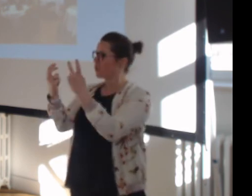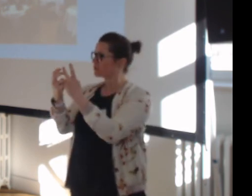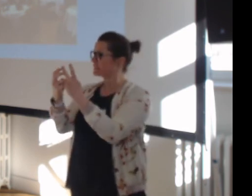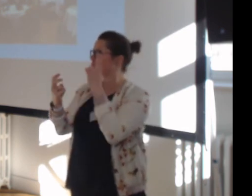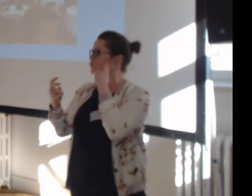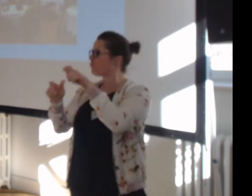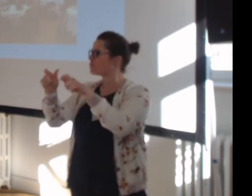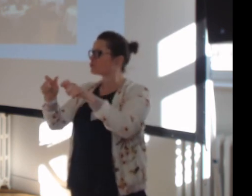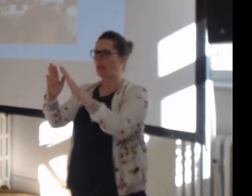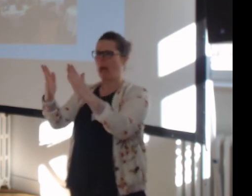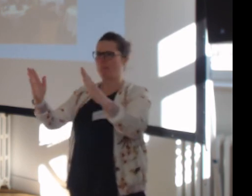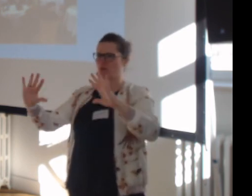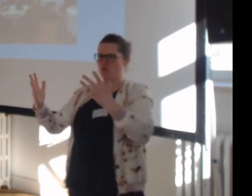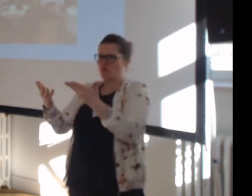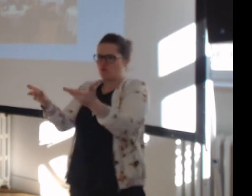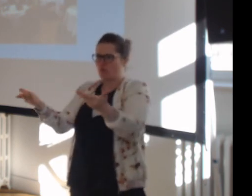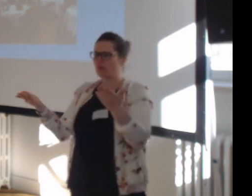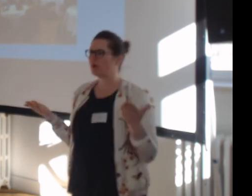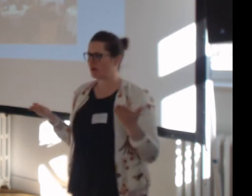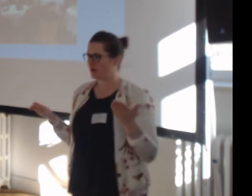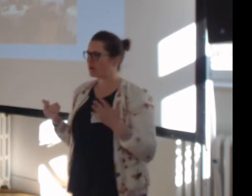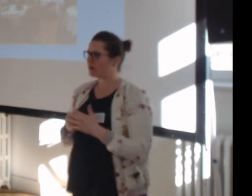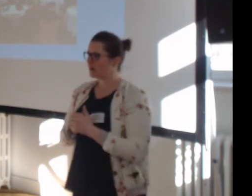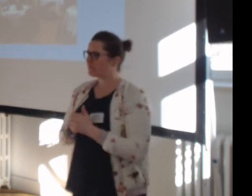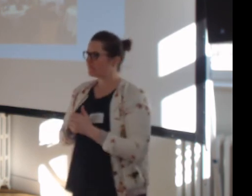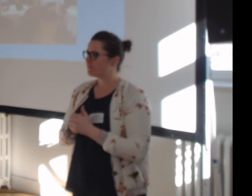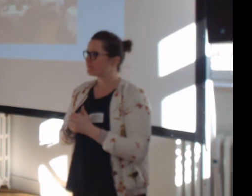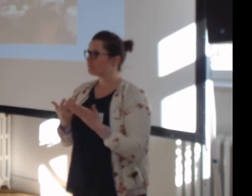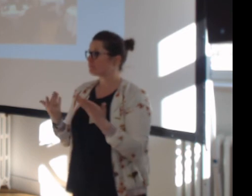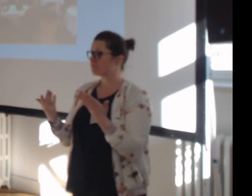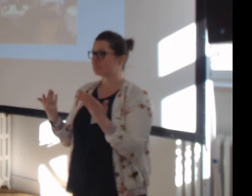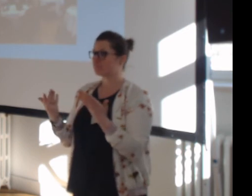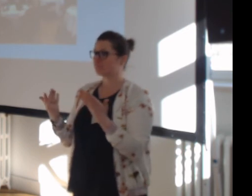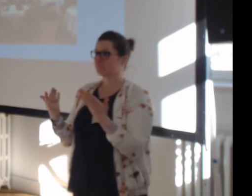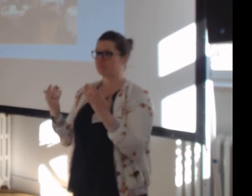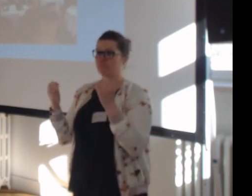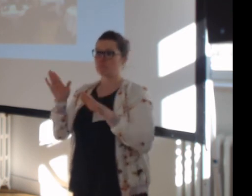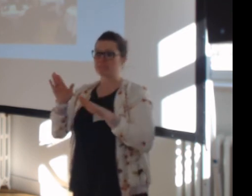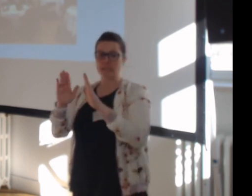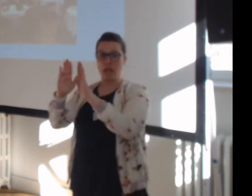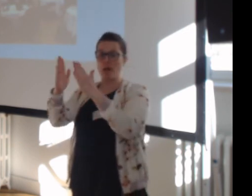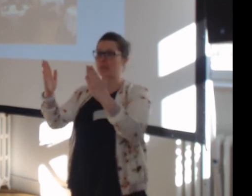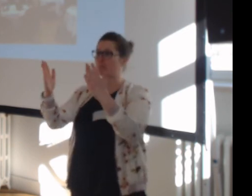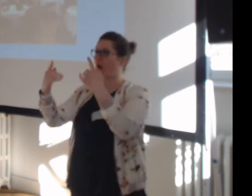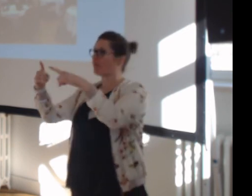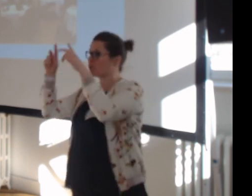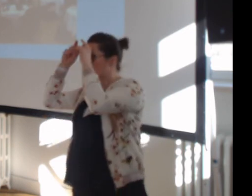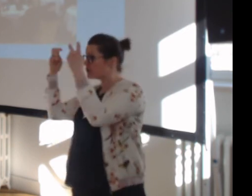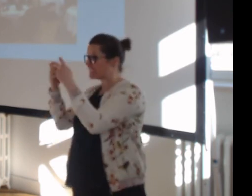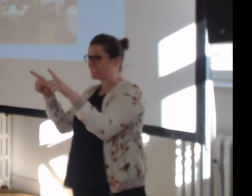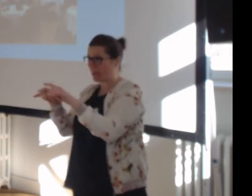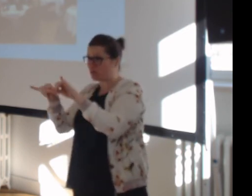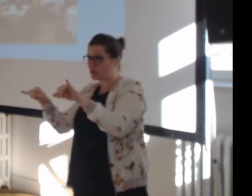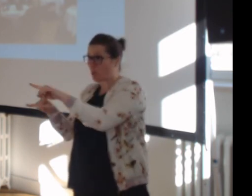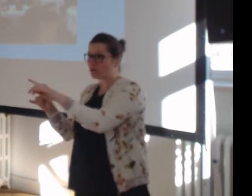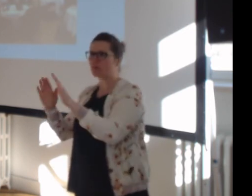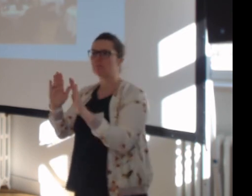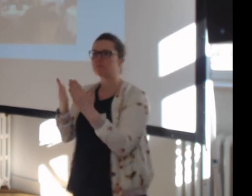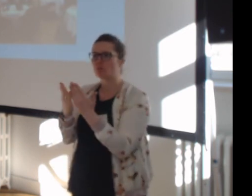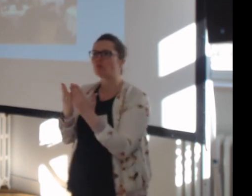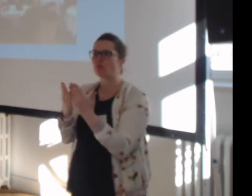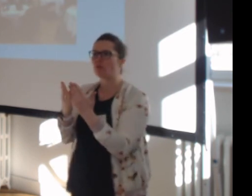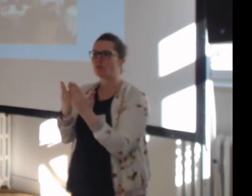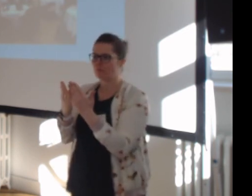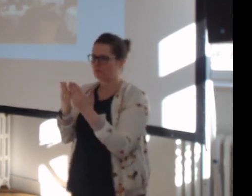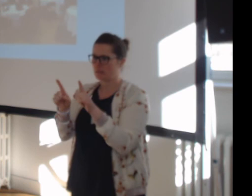deaf people like? And it's like a library that you might see in another university. The books are regular